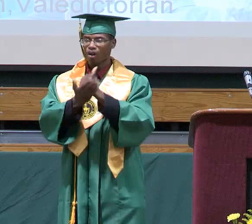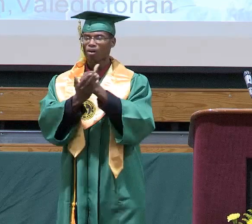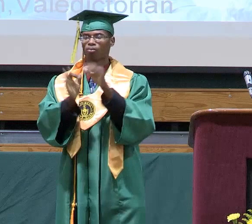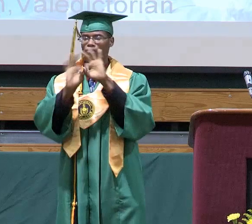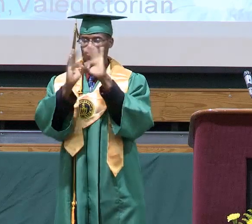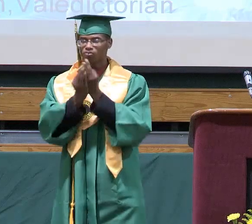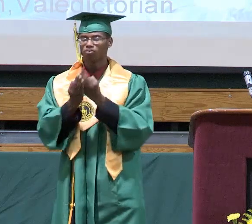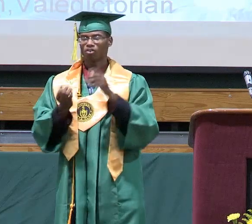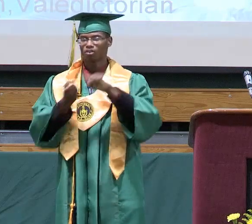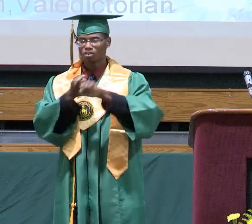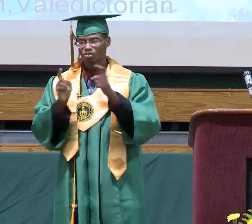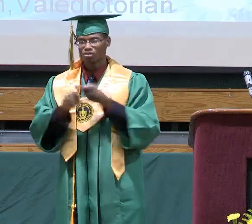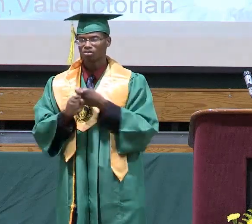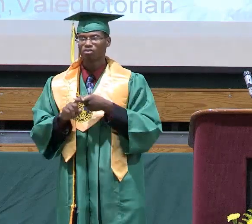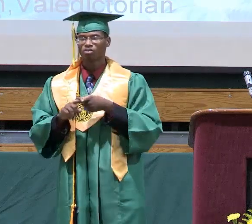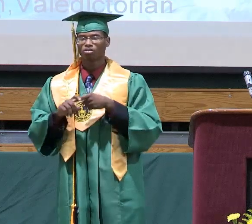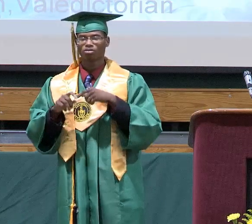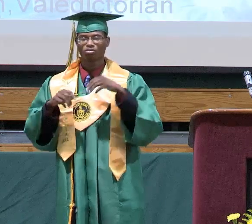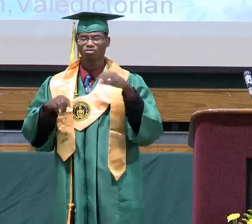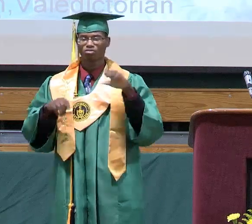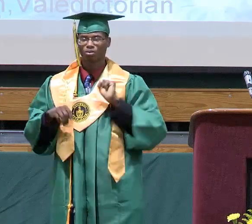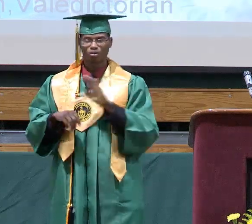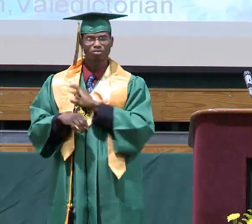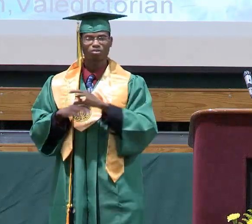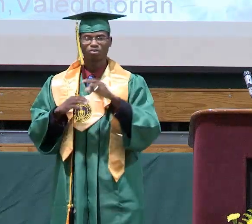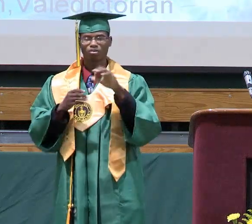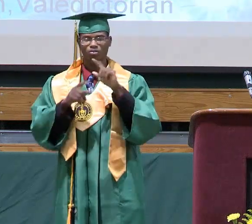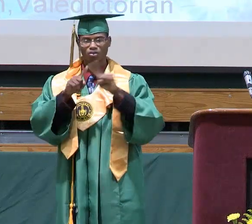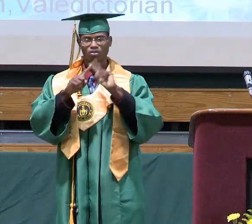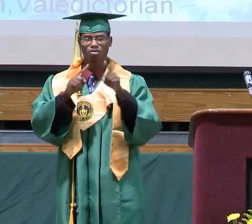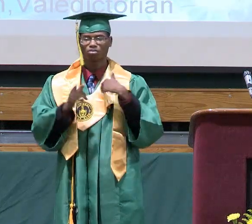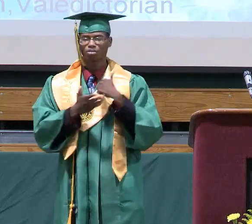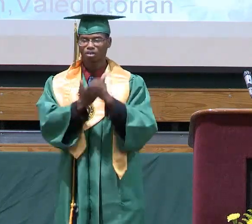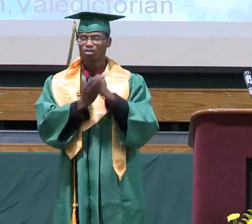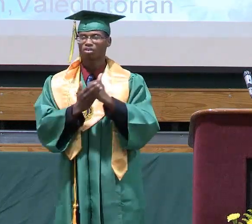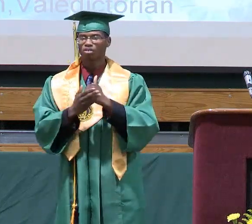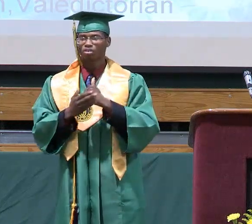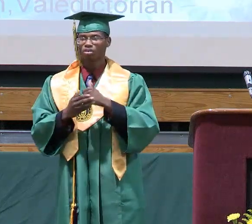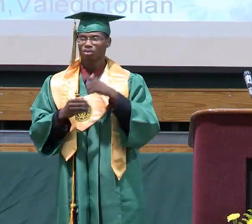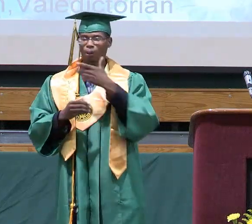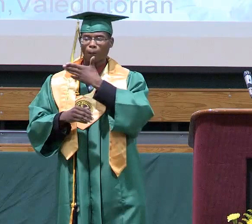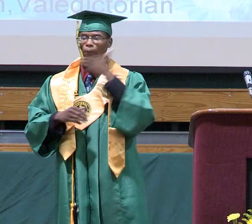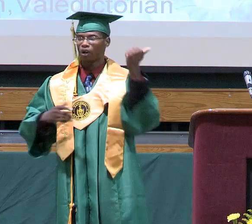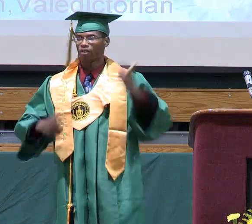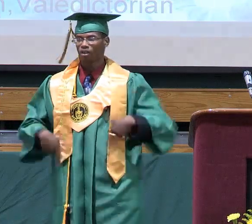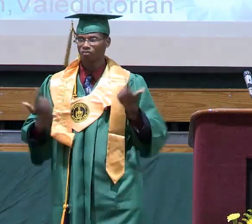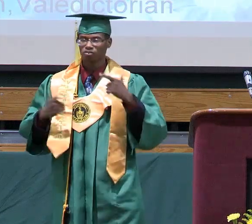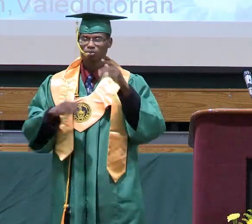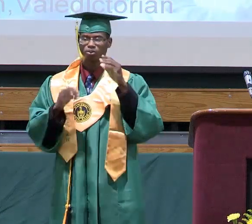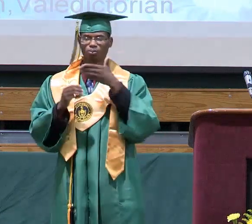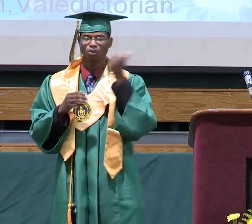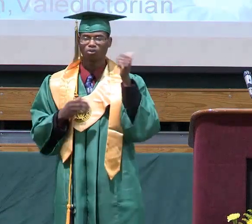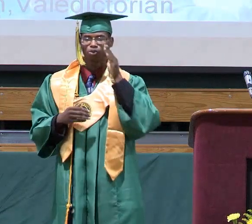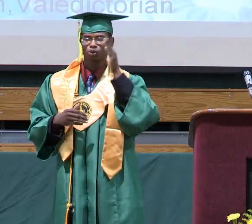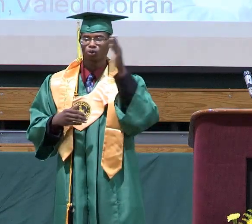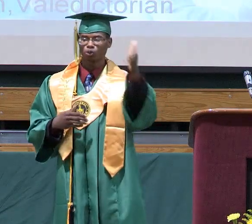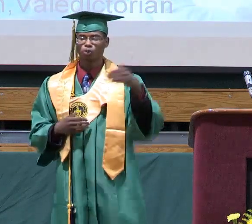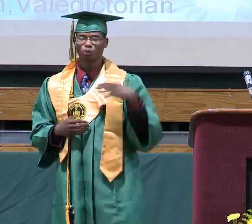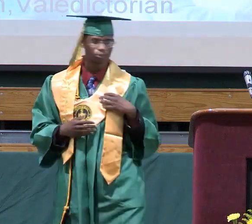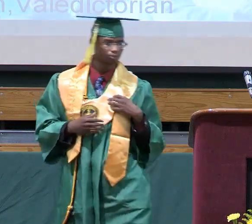I want to be able to help families and friends and other people. I want to benefit the world so they can have a better